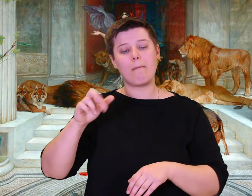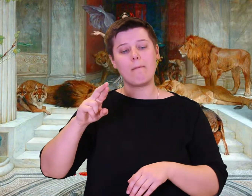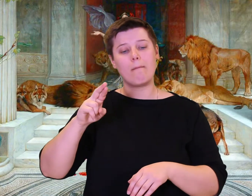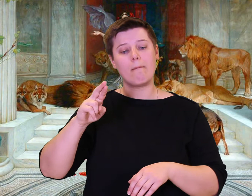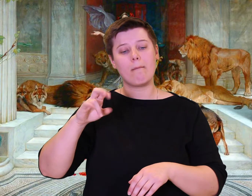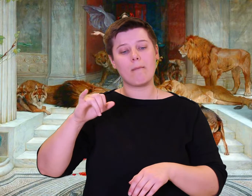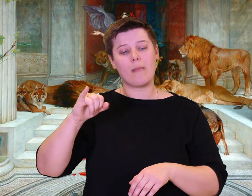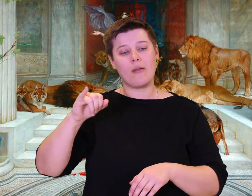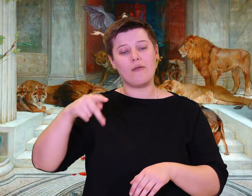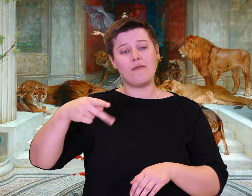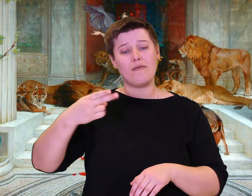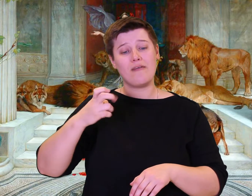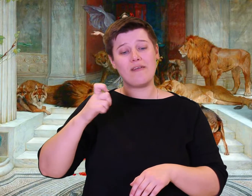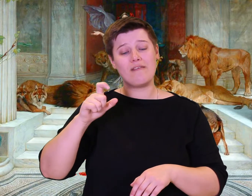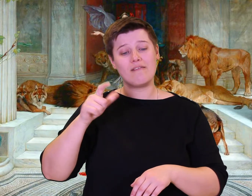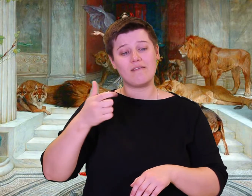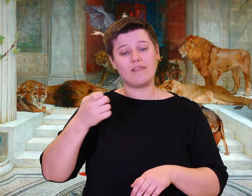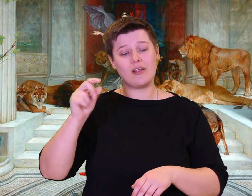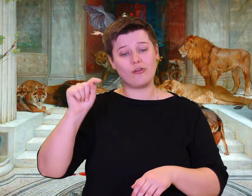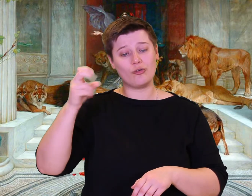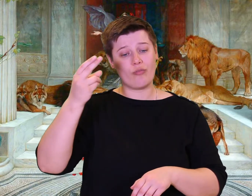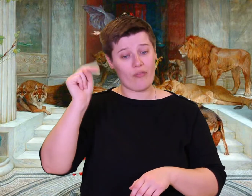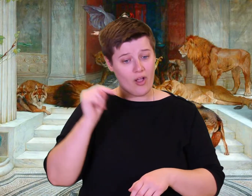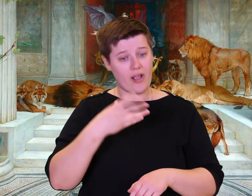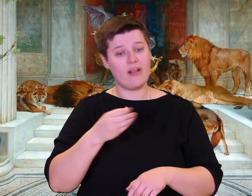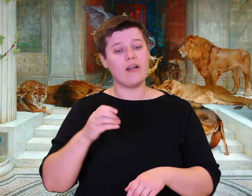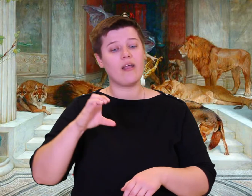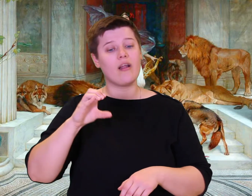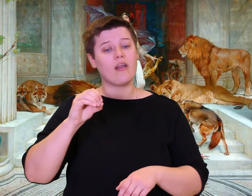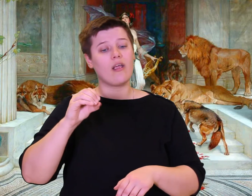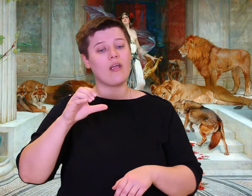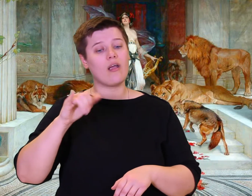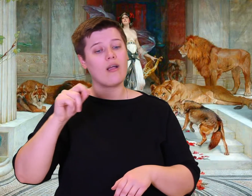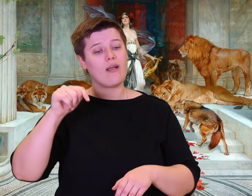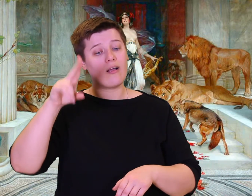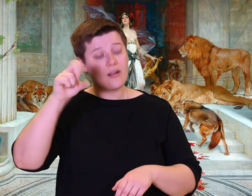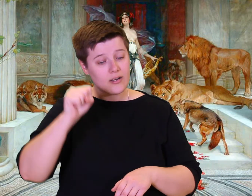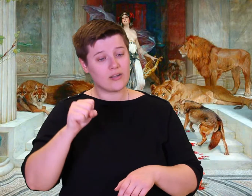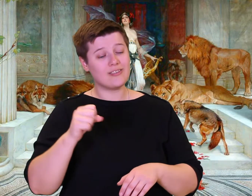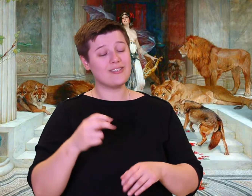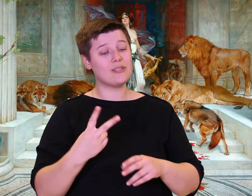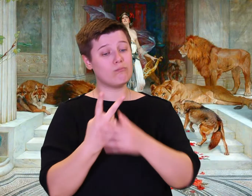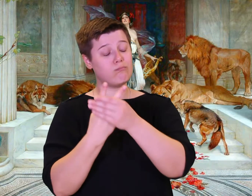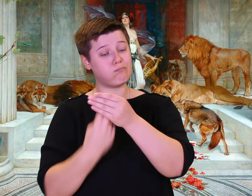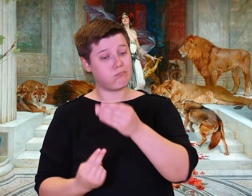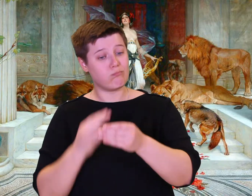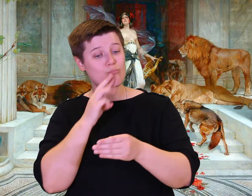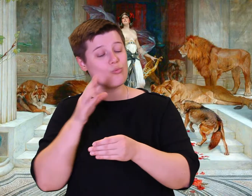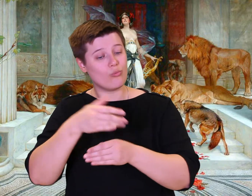But Circe, who can guide us on this journey? No one before has ever sailed to Hades by ship.